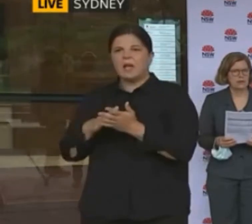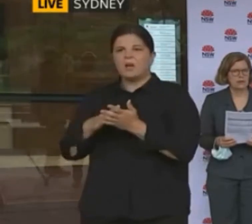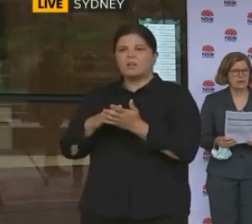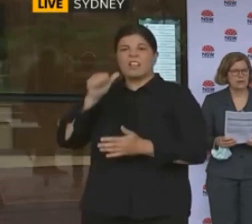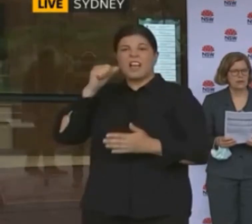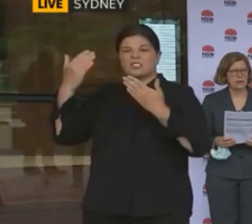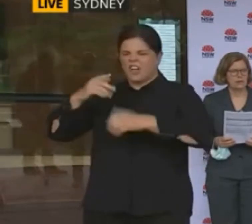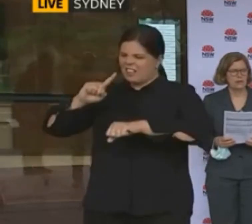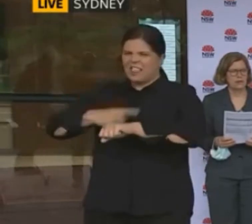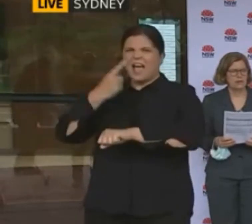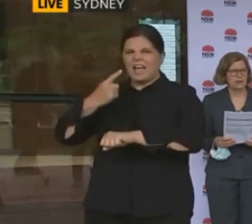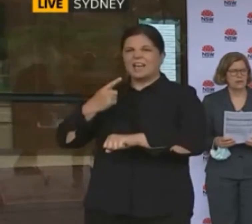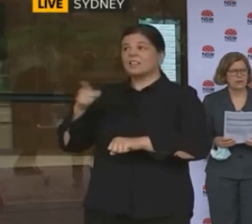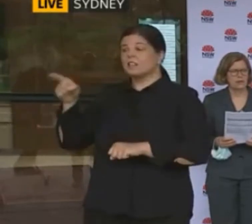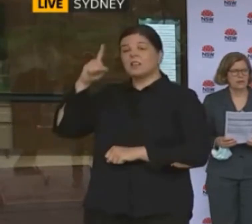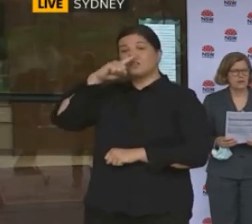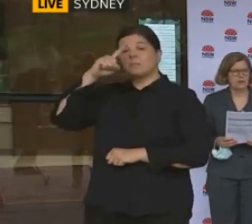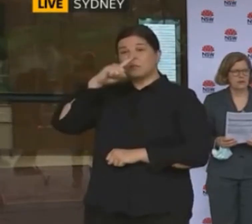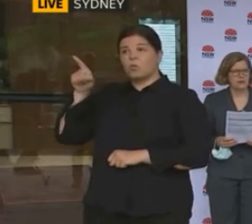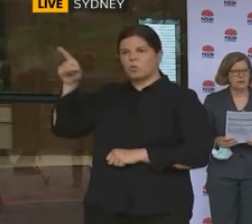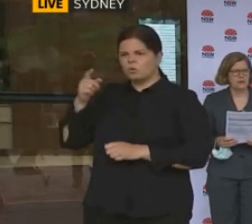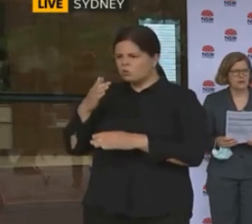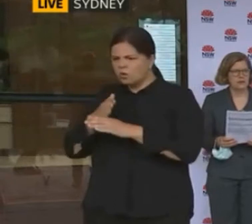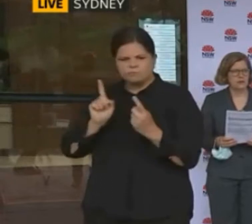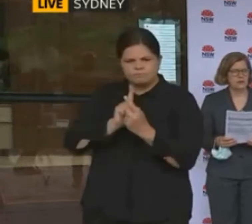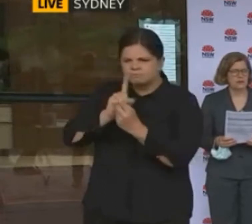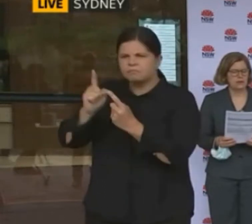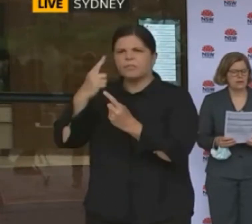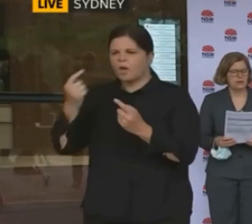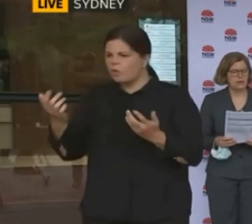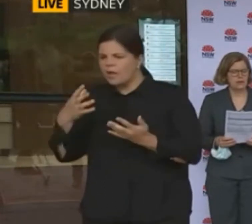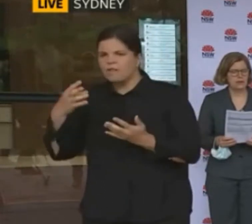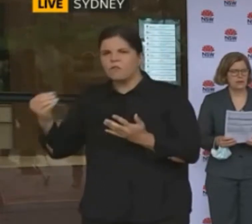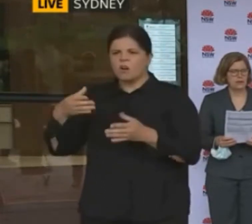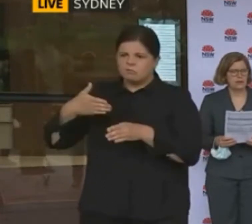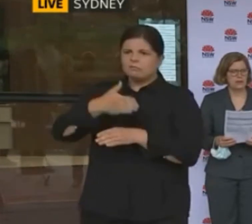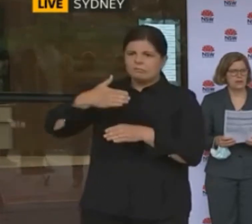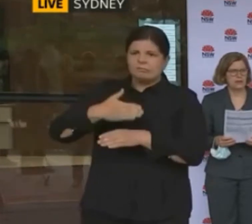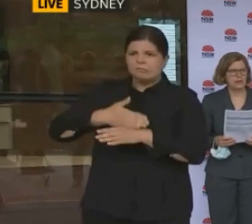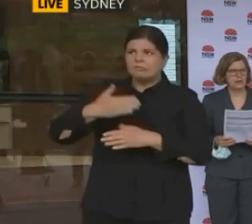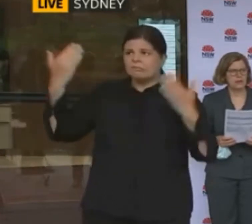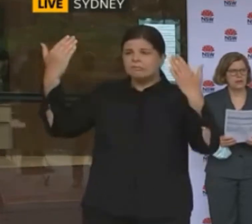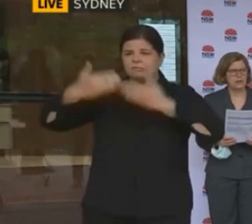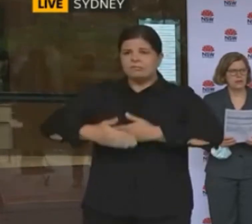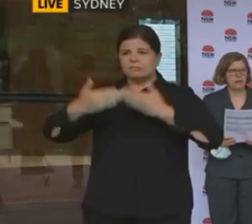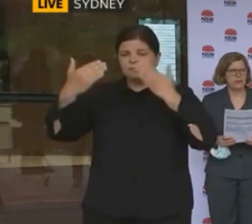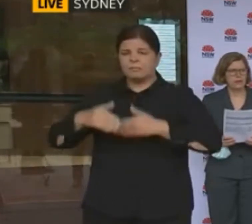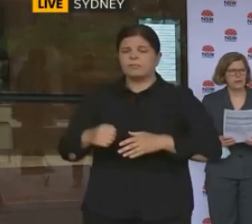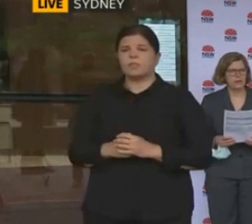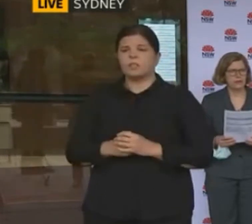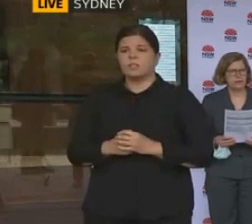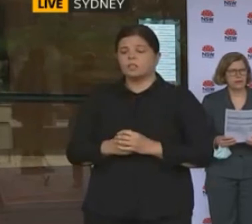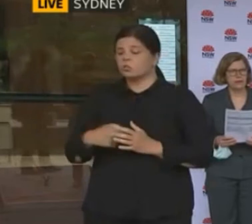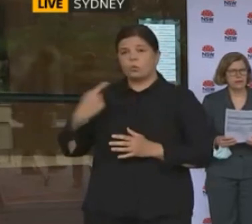last night. The contact tracers are working overtime. But until those links are formally established, if they're established, all of us in Greater Sydney and in Greater New